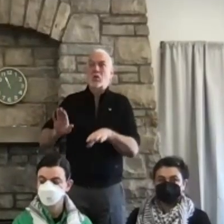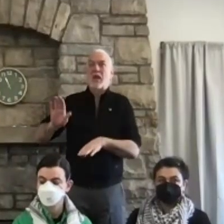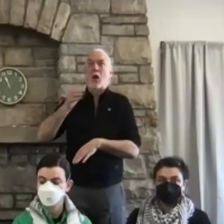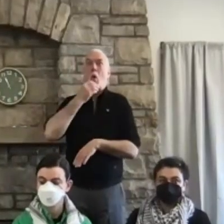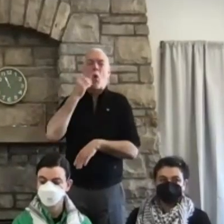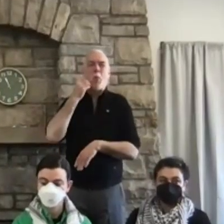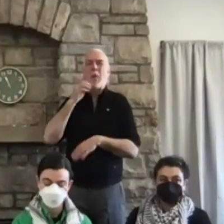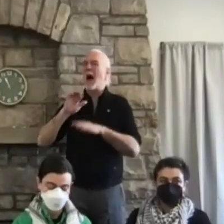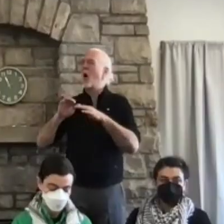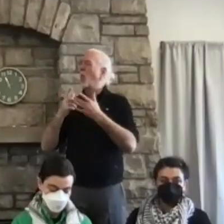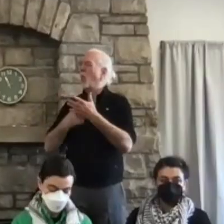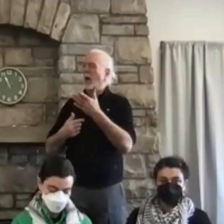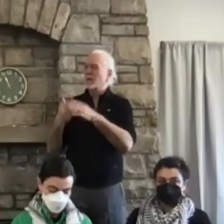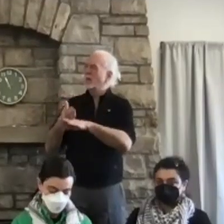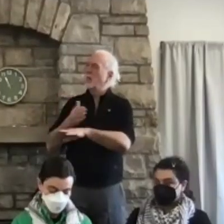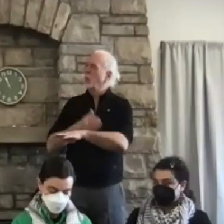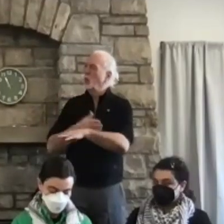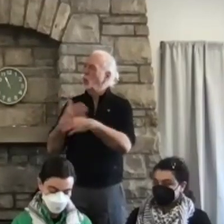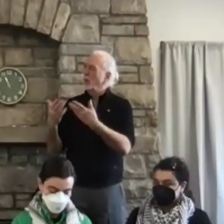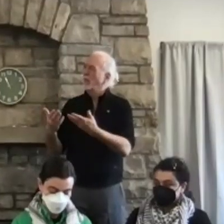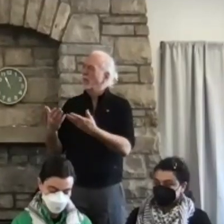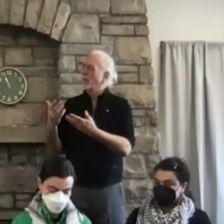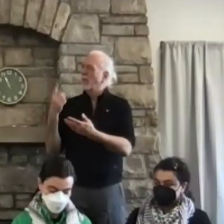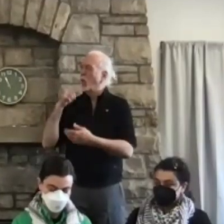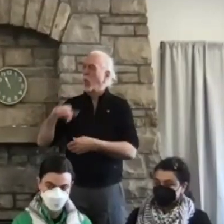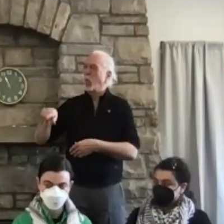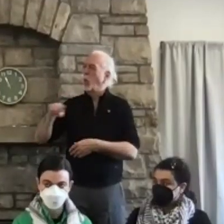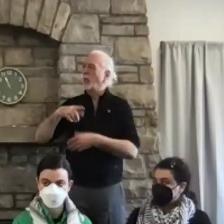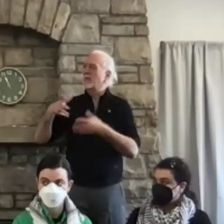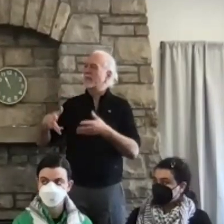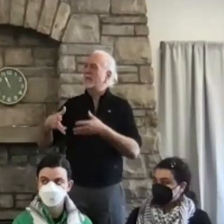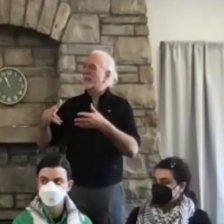tangible improvements for those of existing?